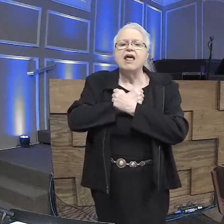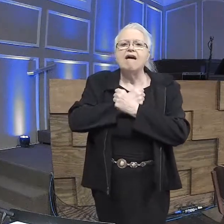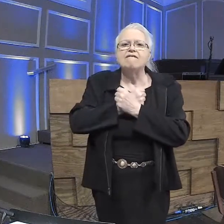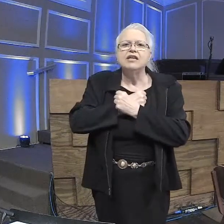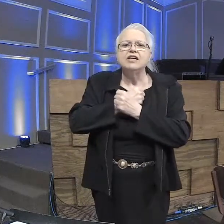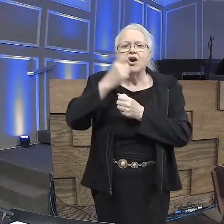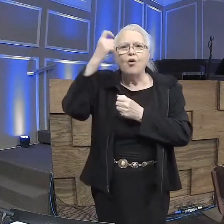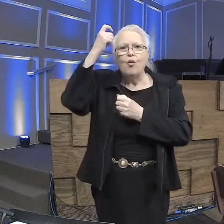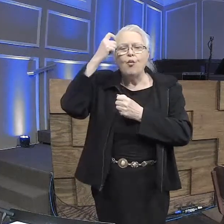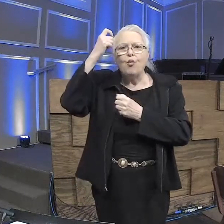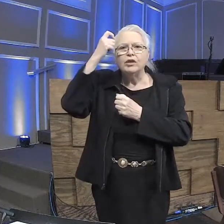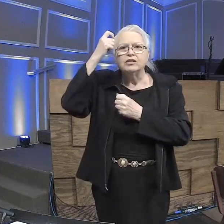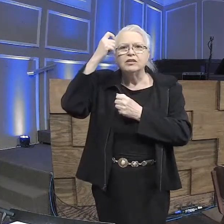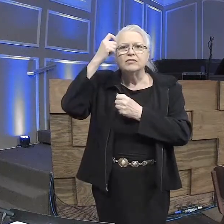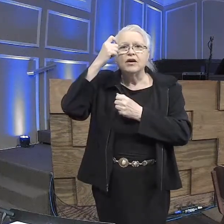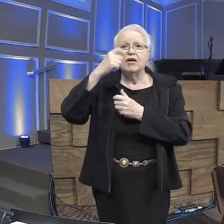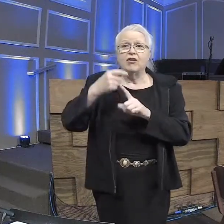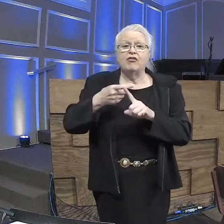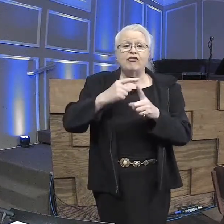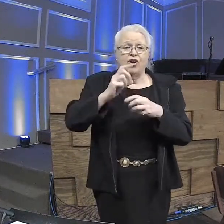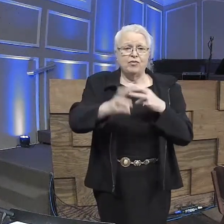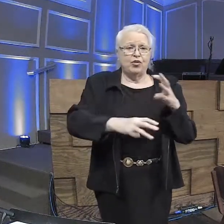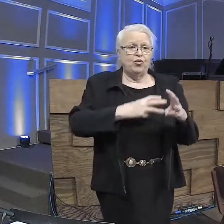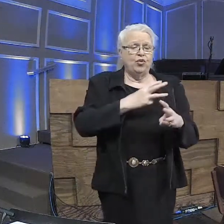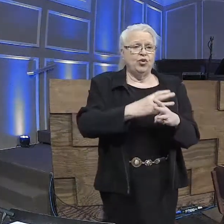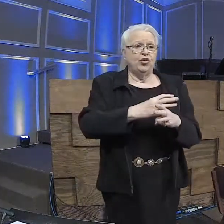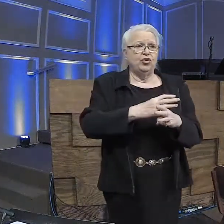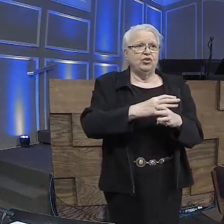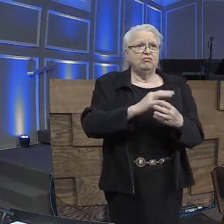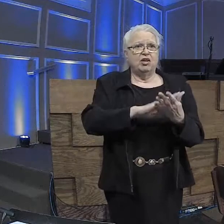word philosophy is worldly wisdom, academic pursuits,